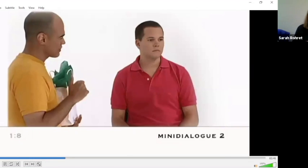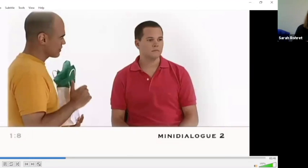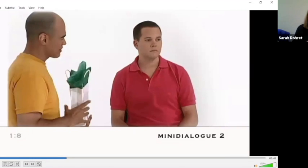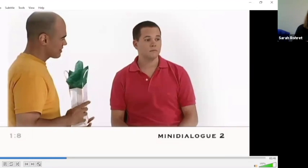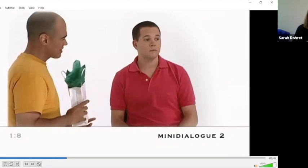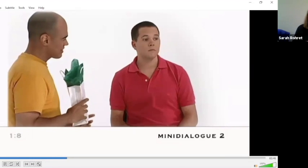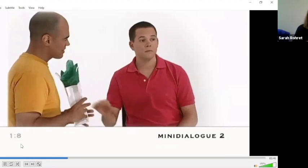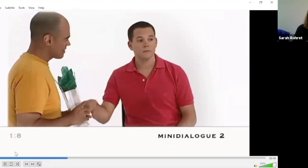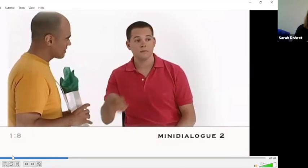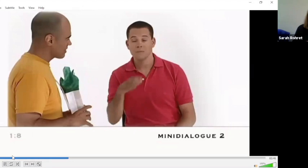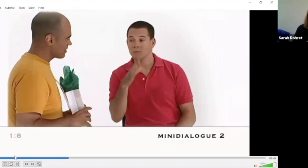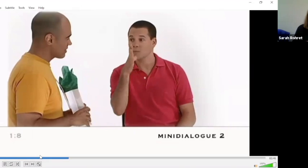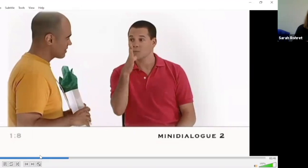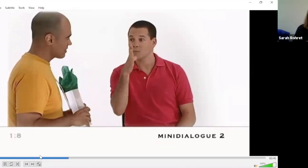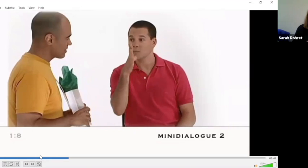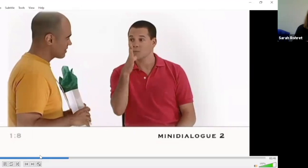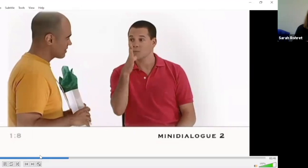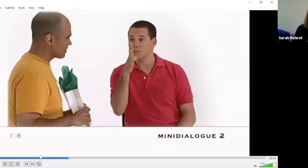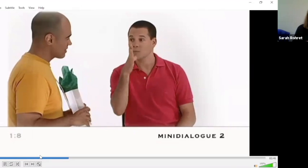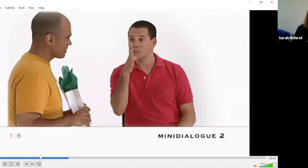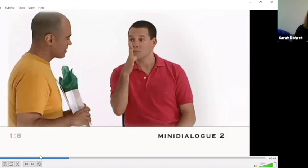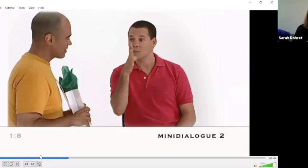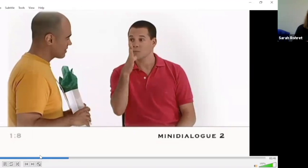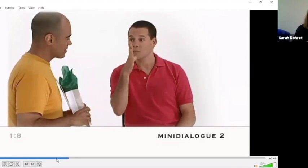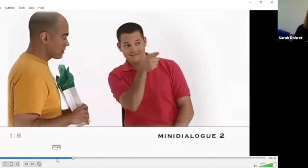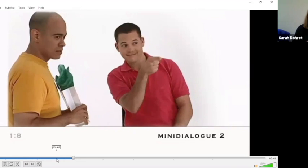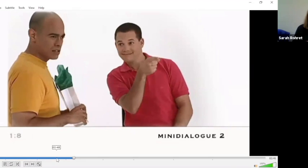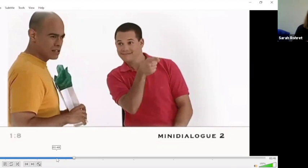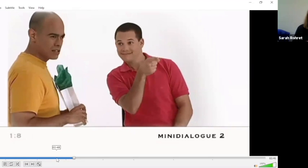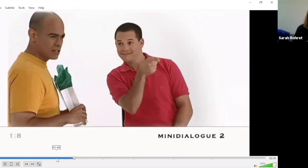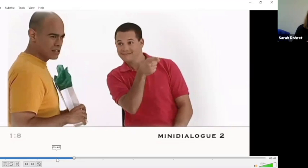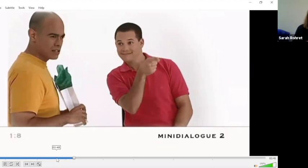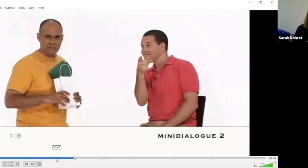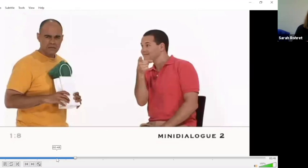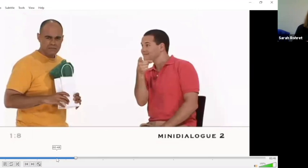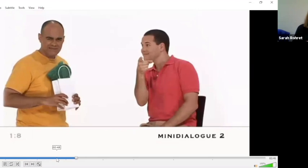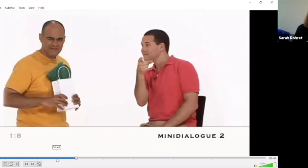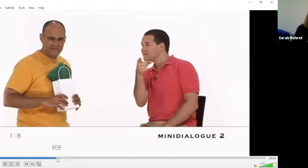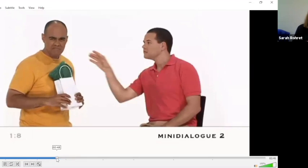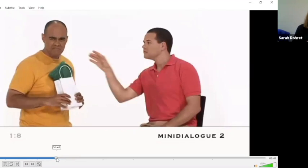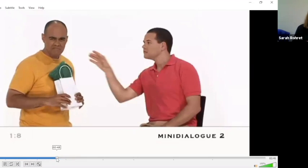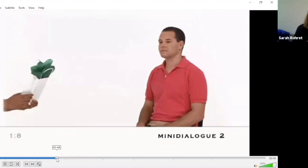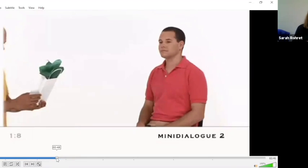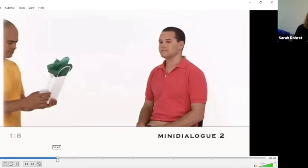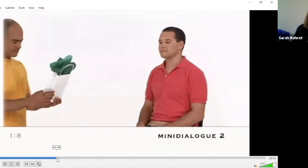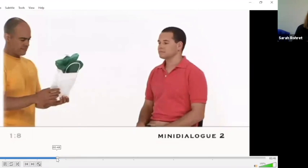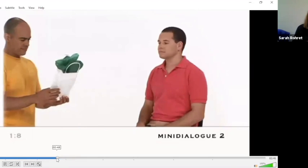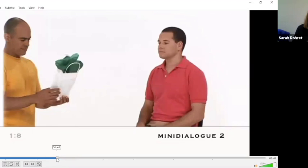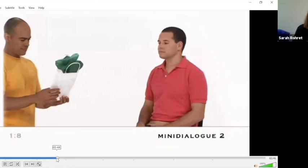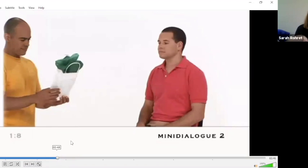I didn't catch that name. Did you catch the name? I did. But Yeah, you're smart. Okay, let's try